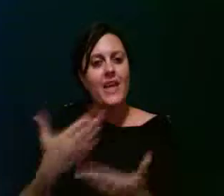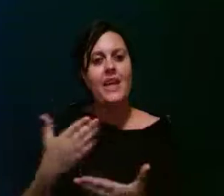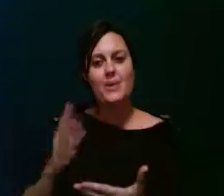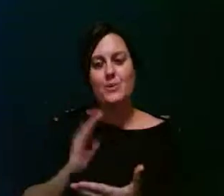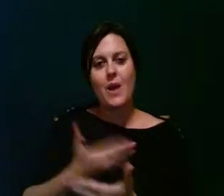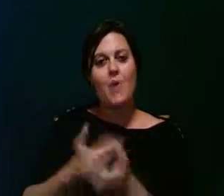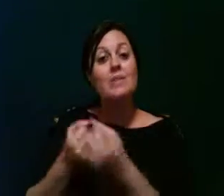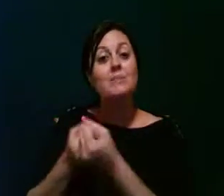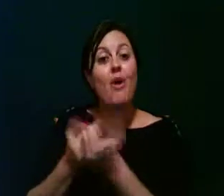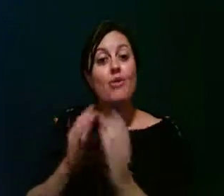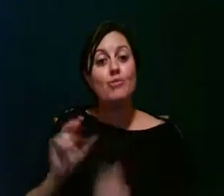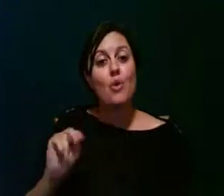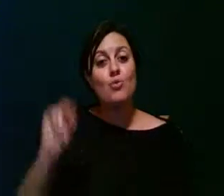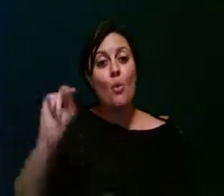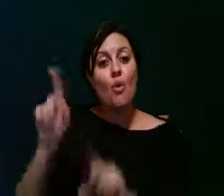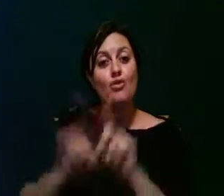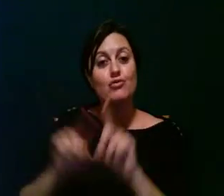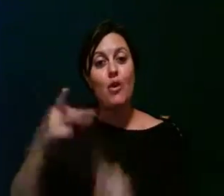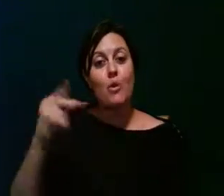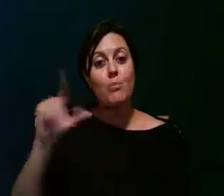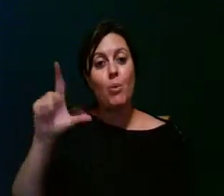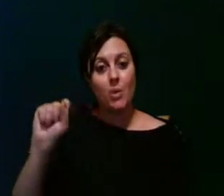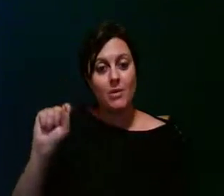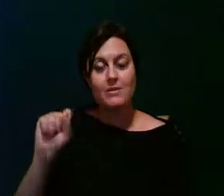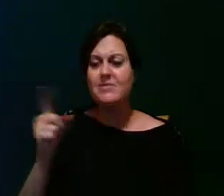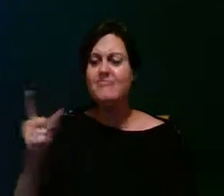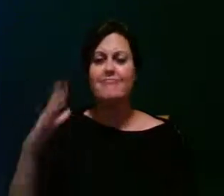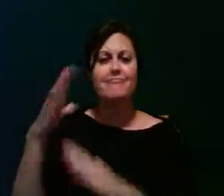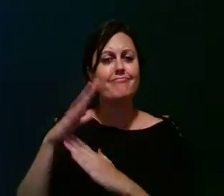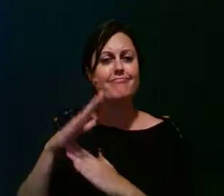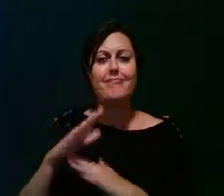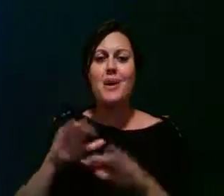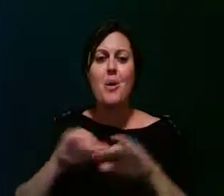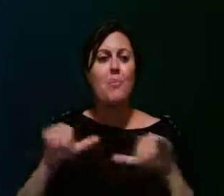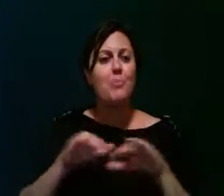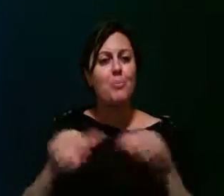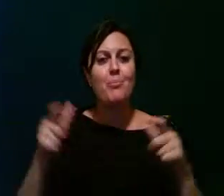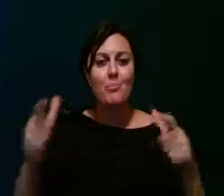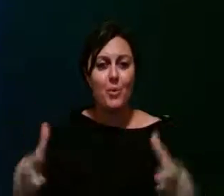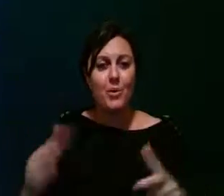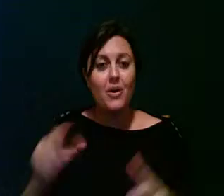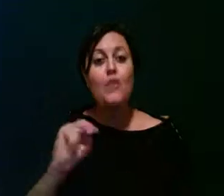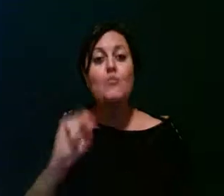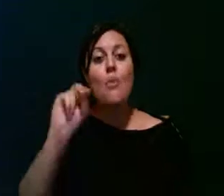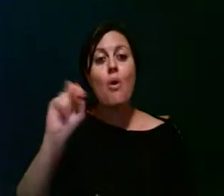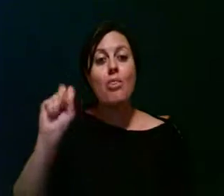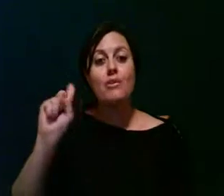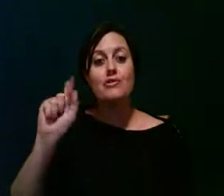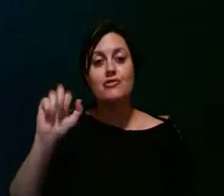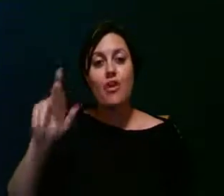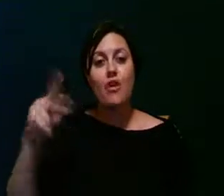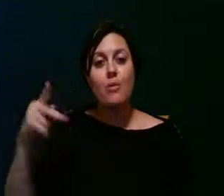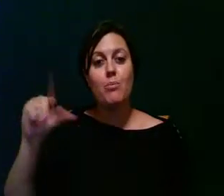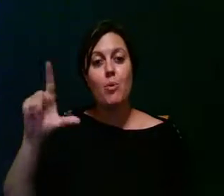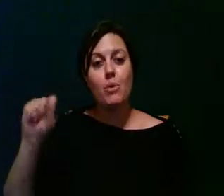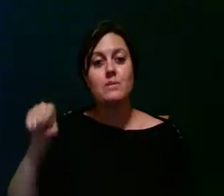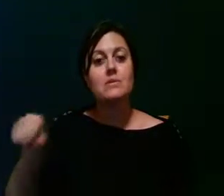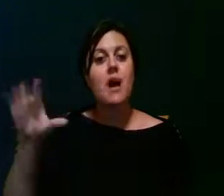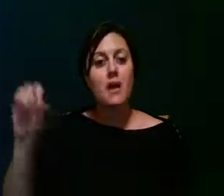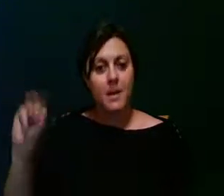Star Pools, Houston's finest premier swimming pool builders at NorthstarPools.com, and the inspiring, once again, music of